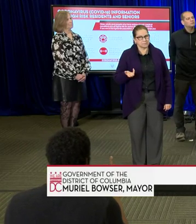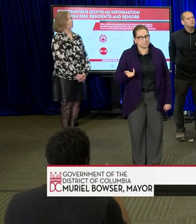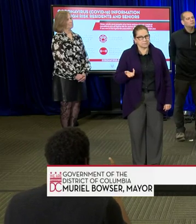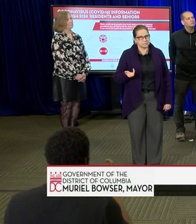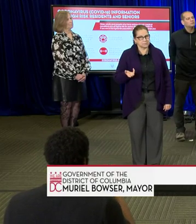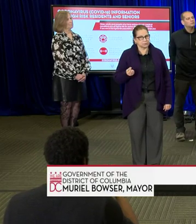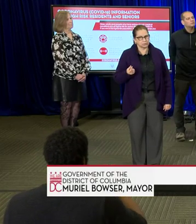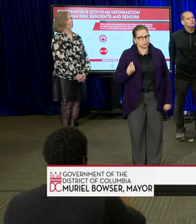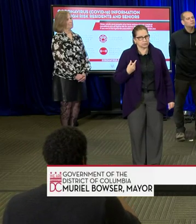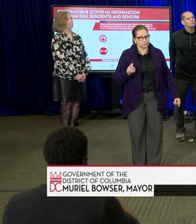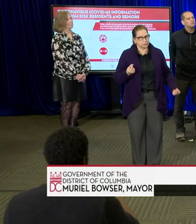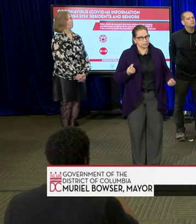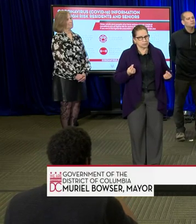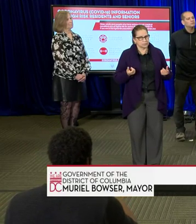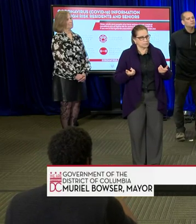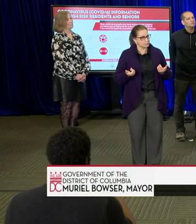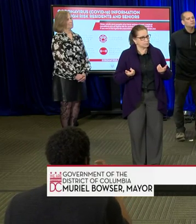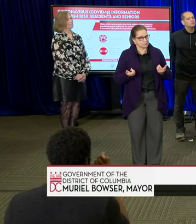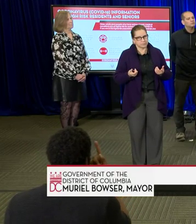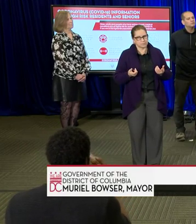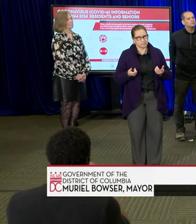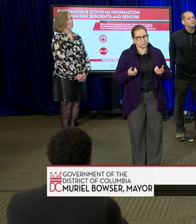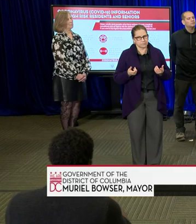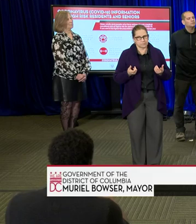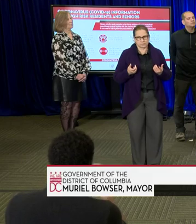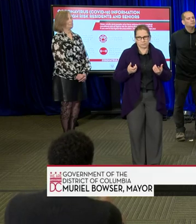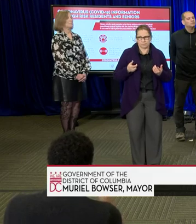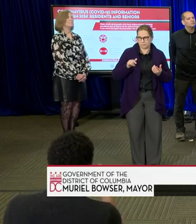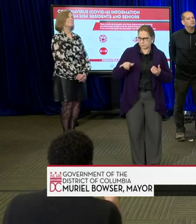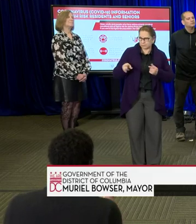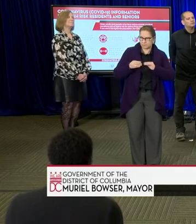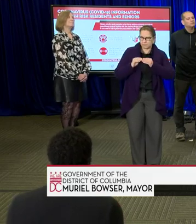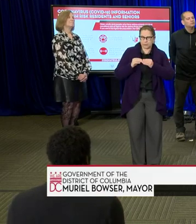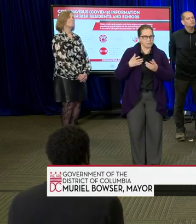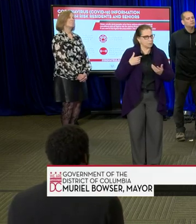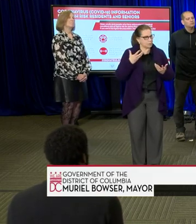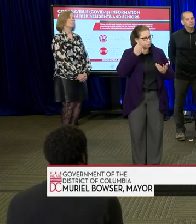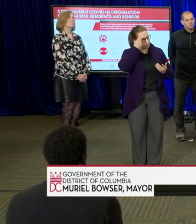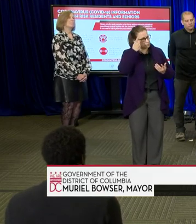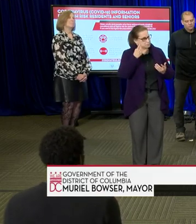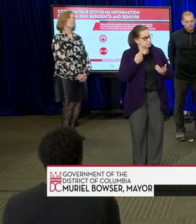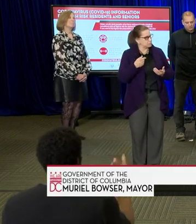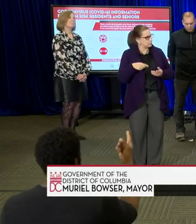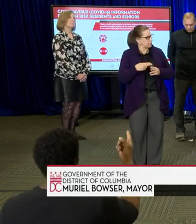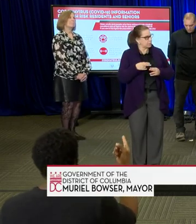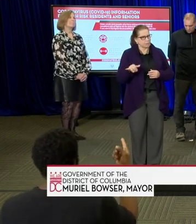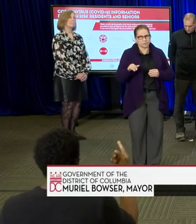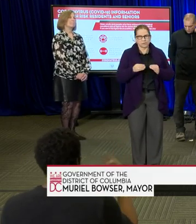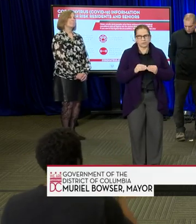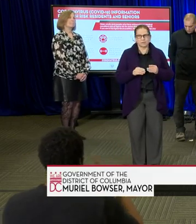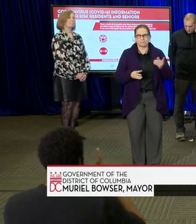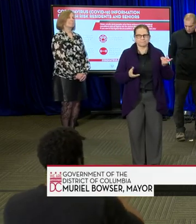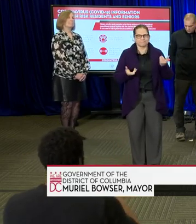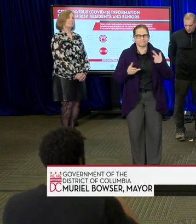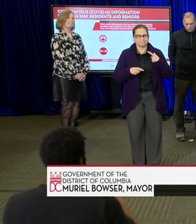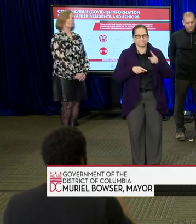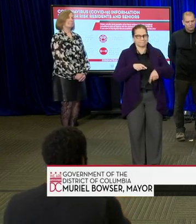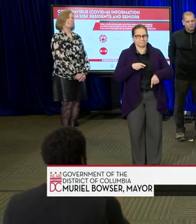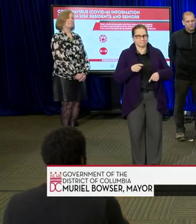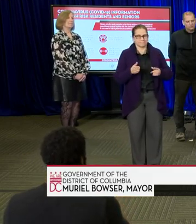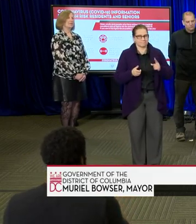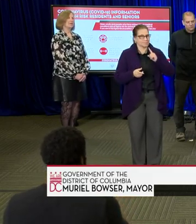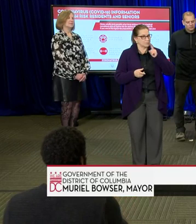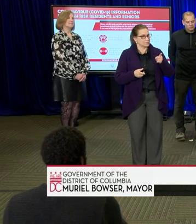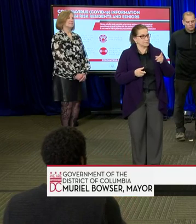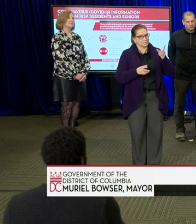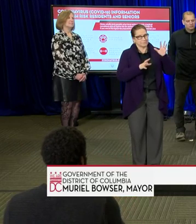of ages, if anything? We are unable to draw any definitive conclusions about the ages of